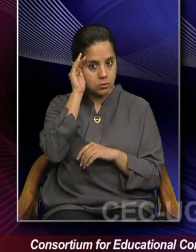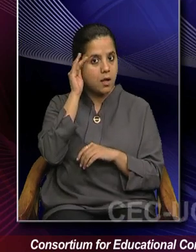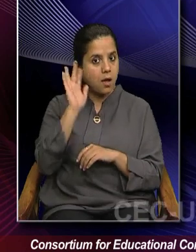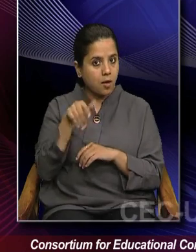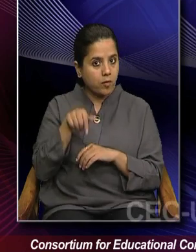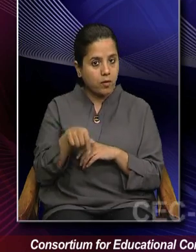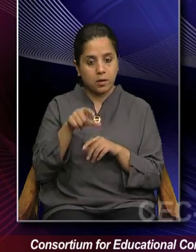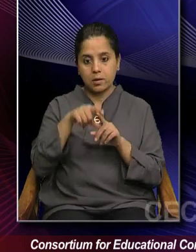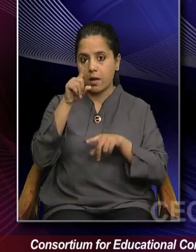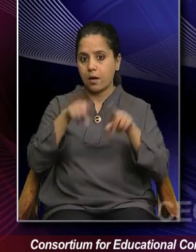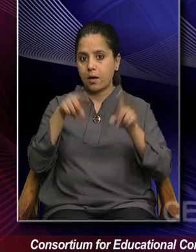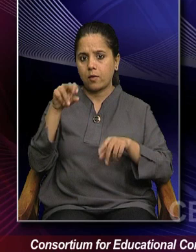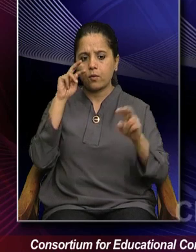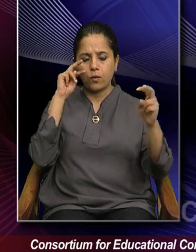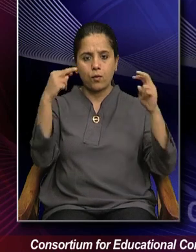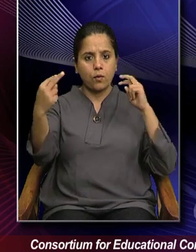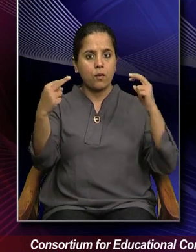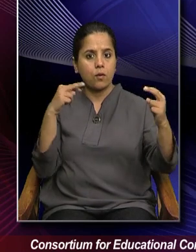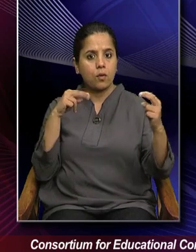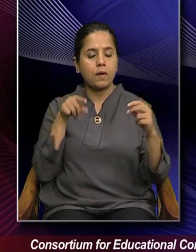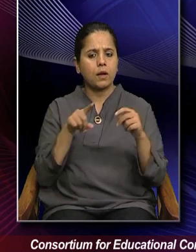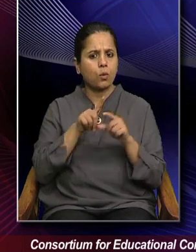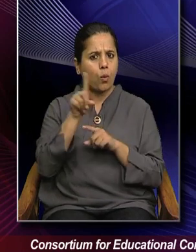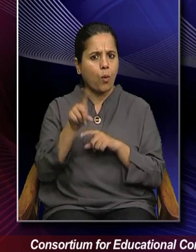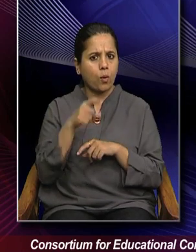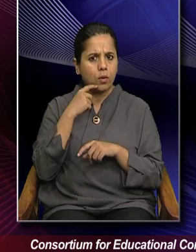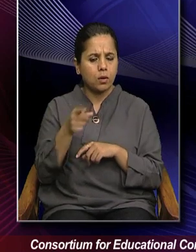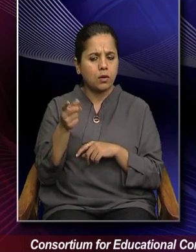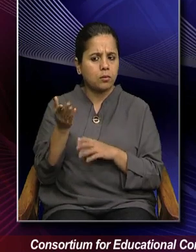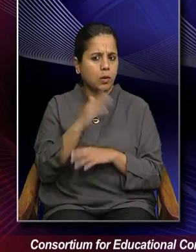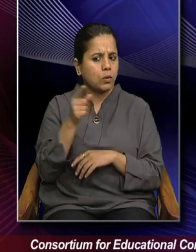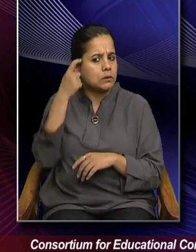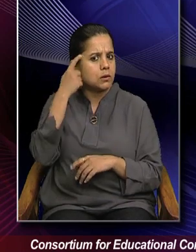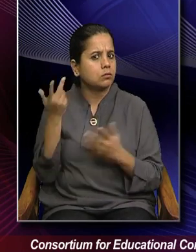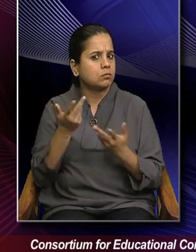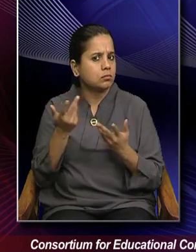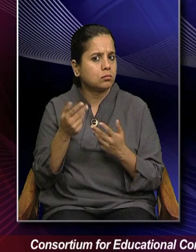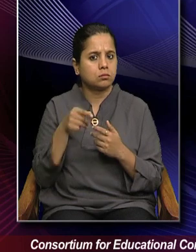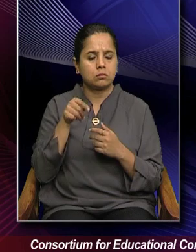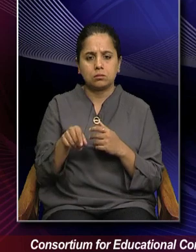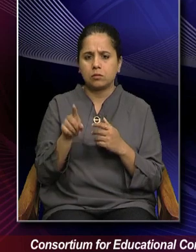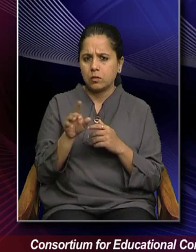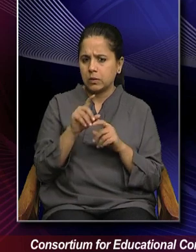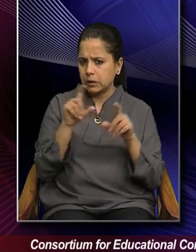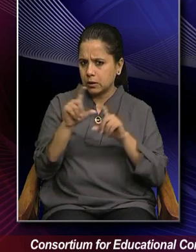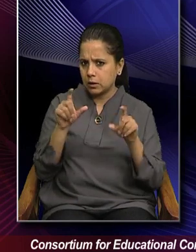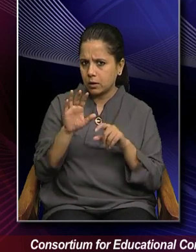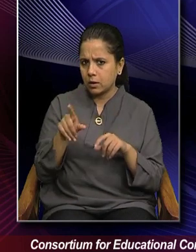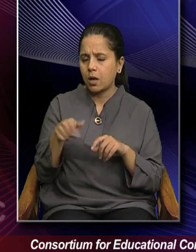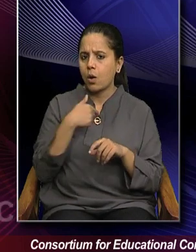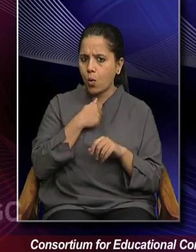the diverse viewpoints, question the assumptions and refine their